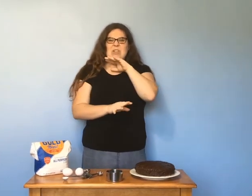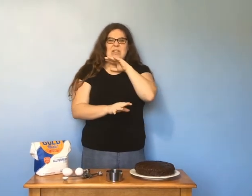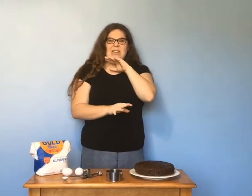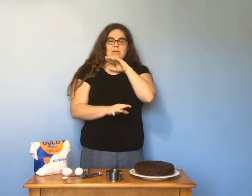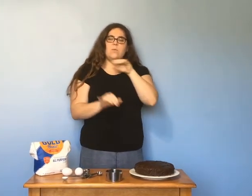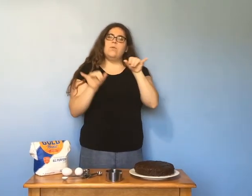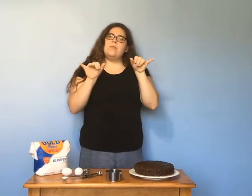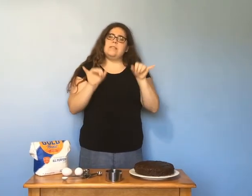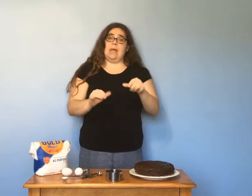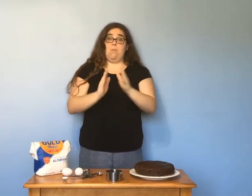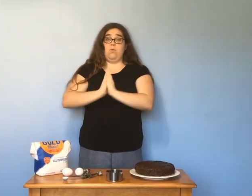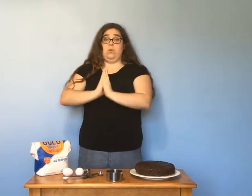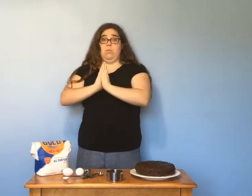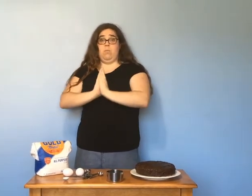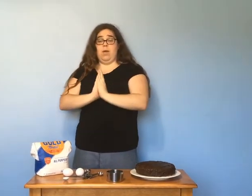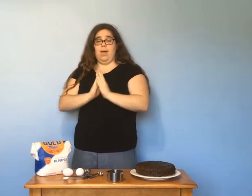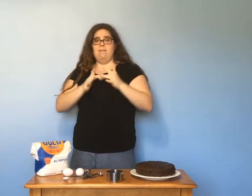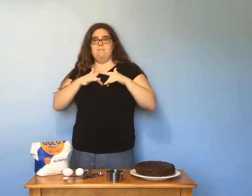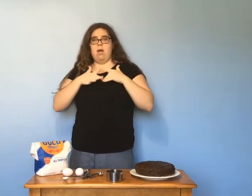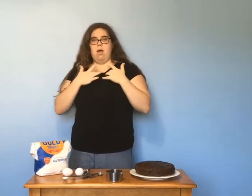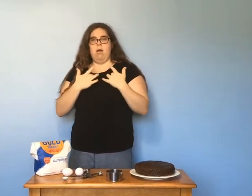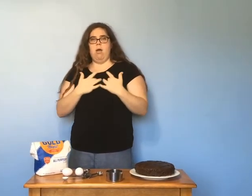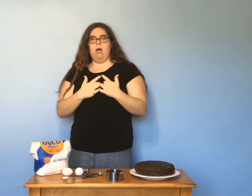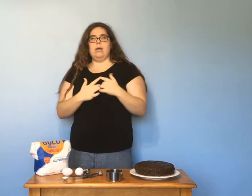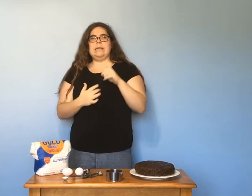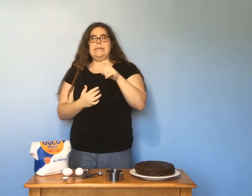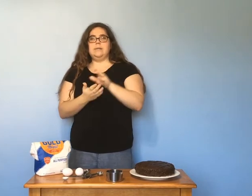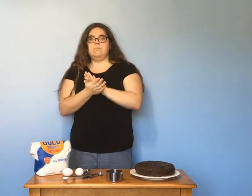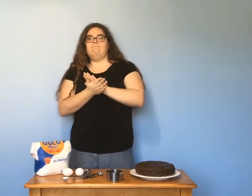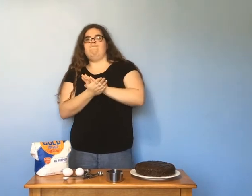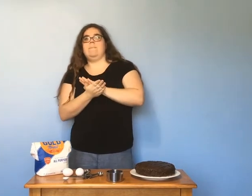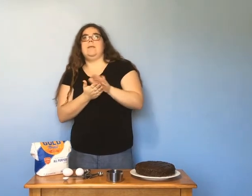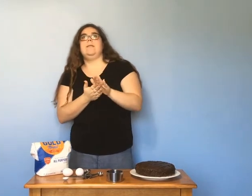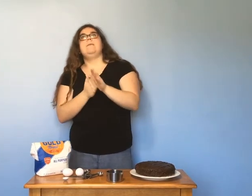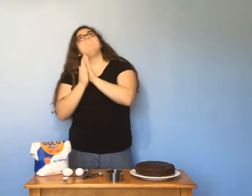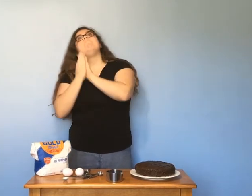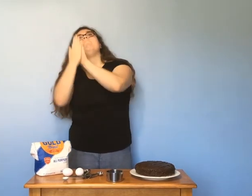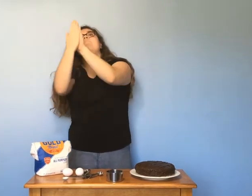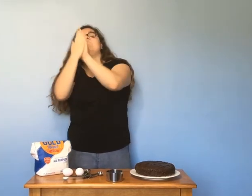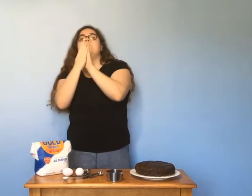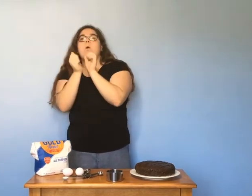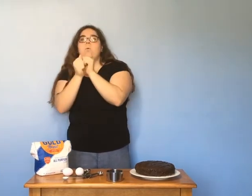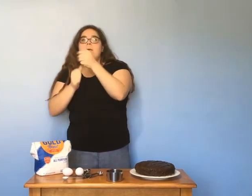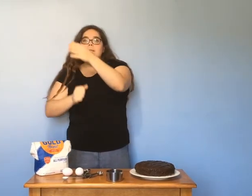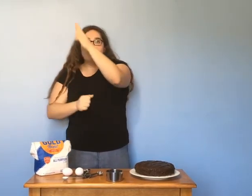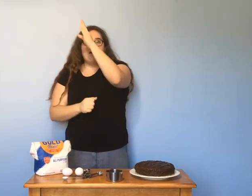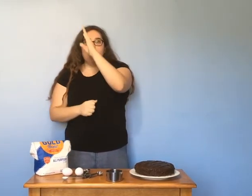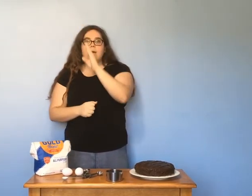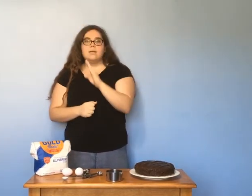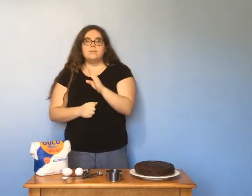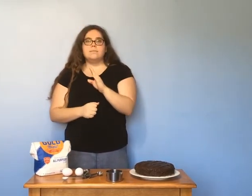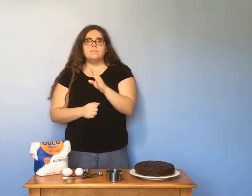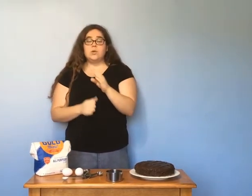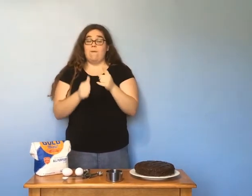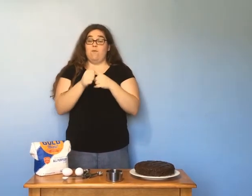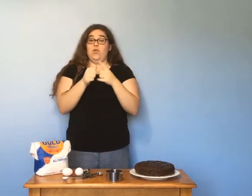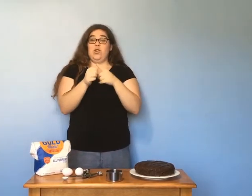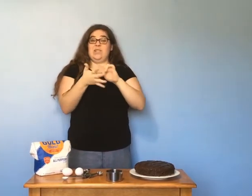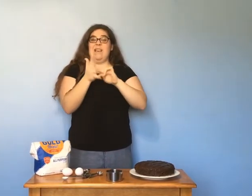clean. I don't want it to be dirty. Well, that's the same way when I'm praying. I want my heart to be clean. I want my fellowship